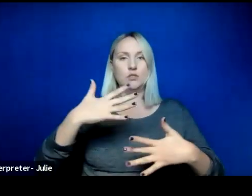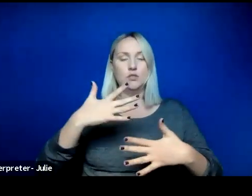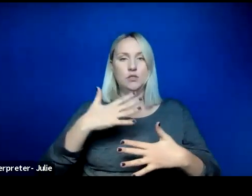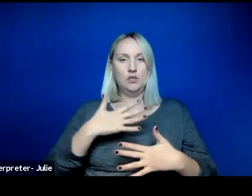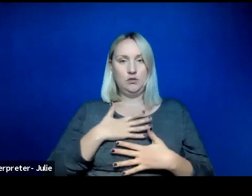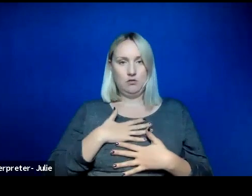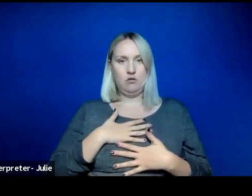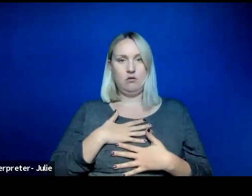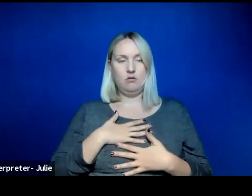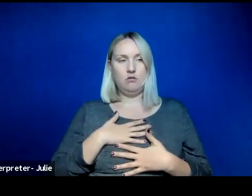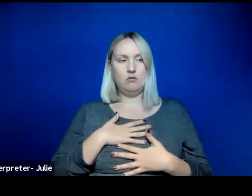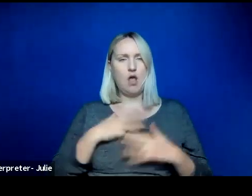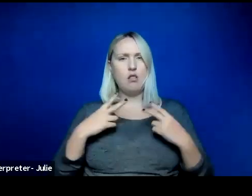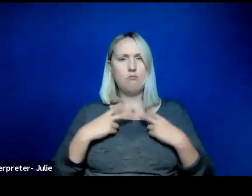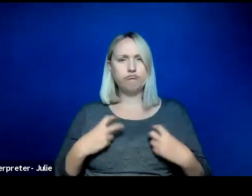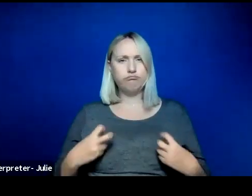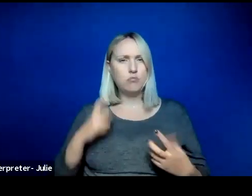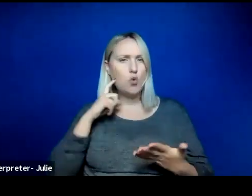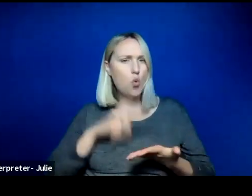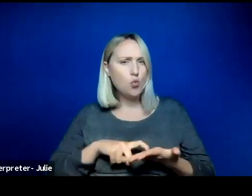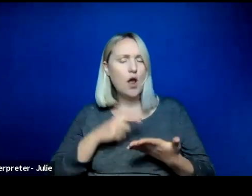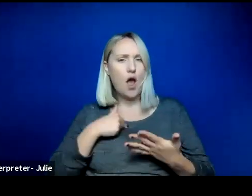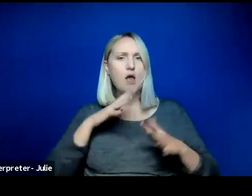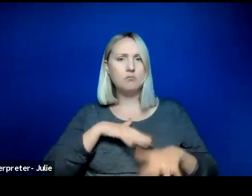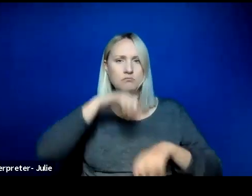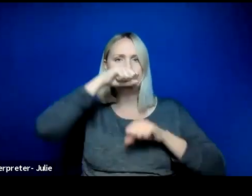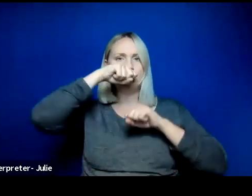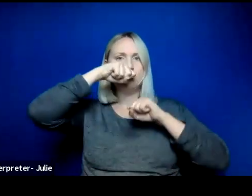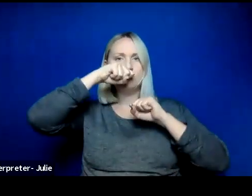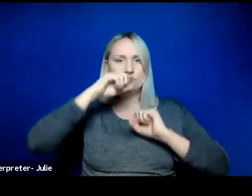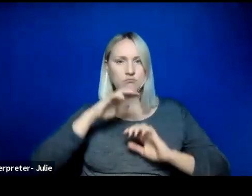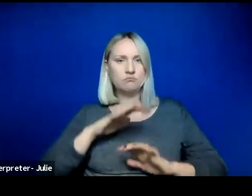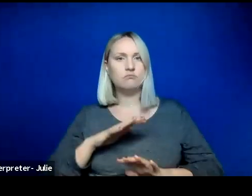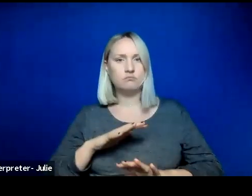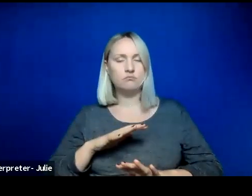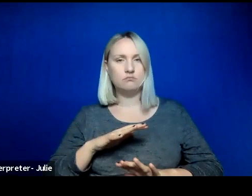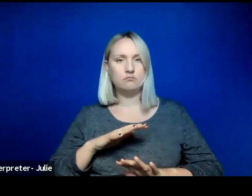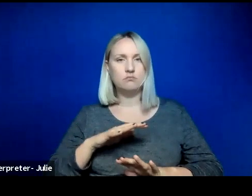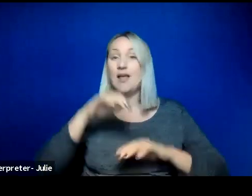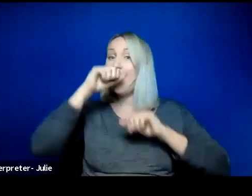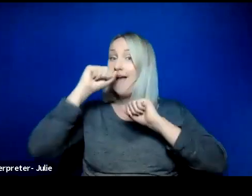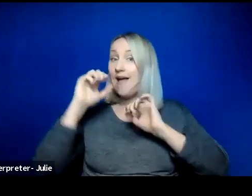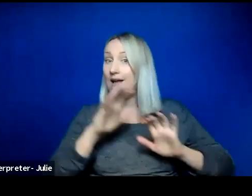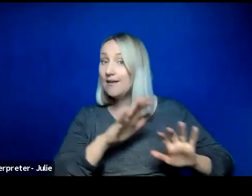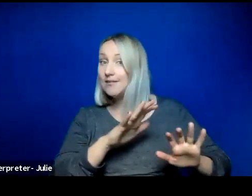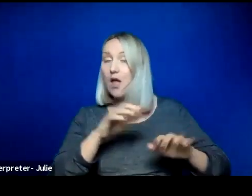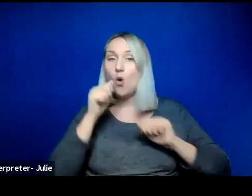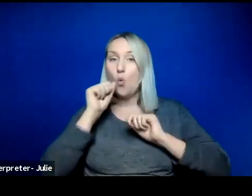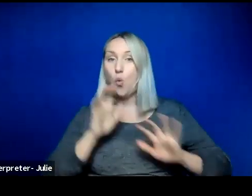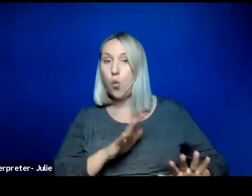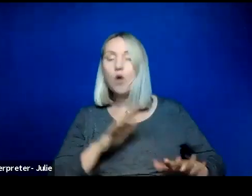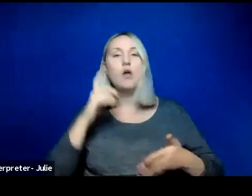and notice I am breathing in. And then exhale the breath, blow it out,